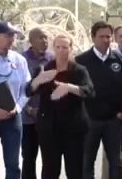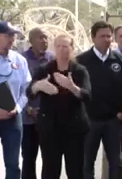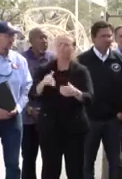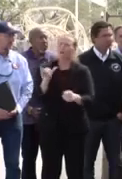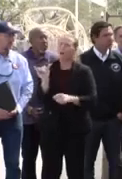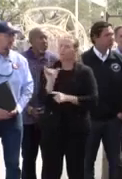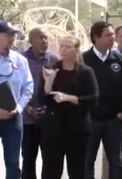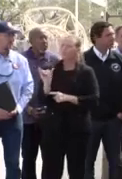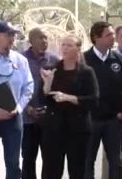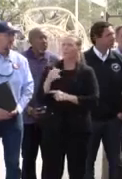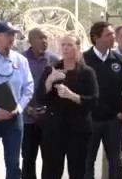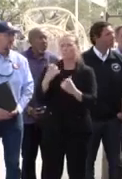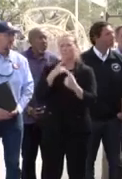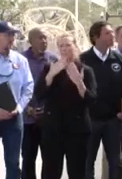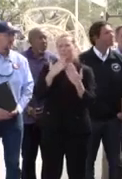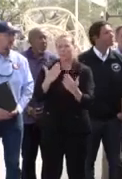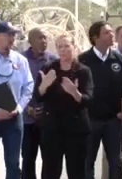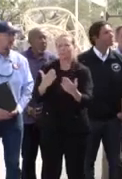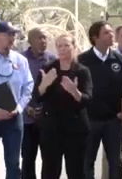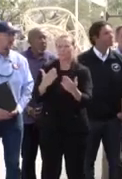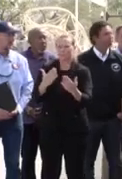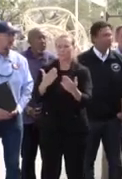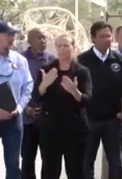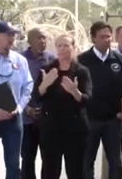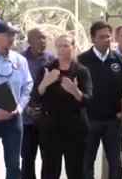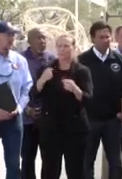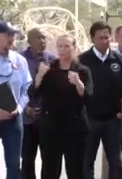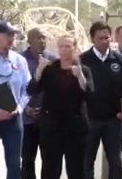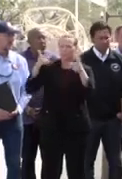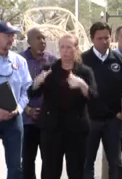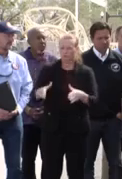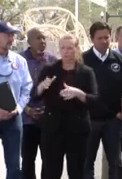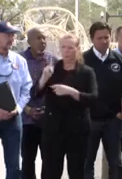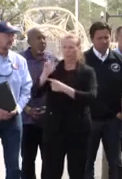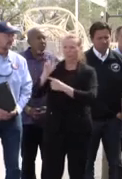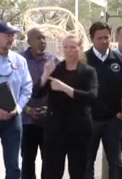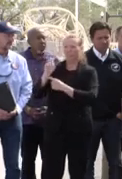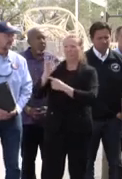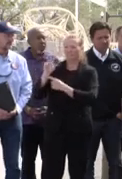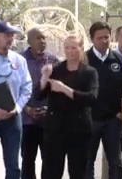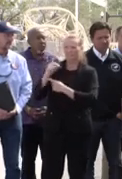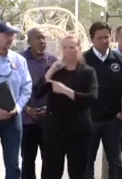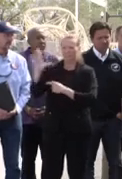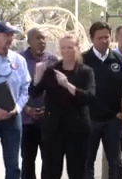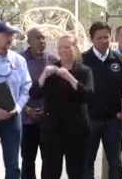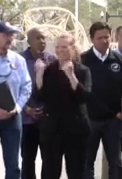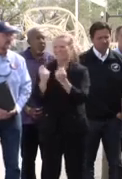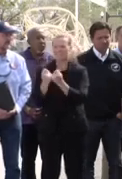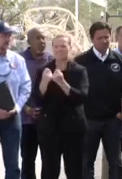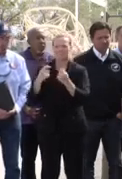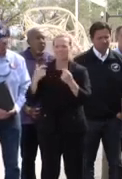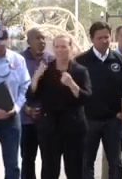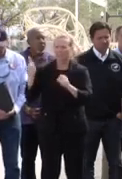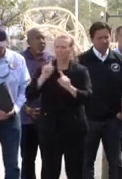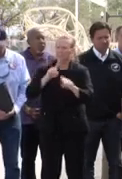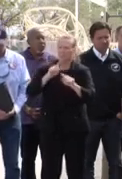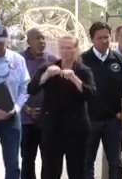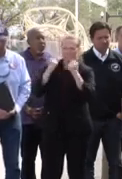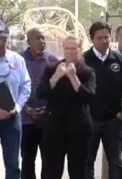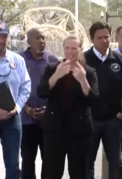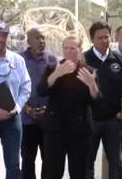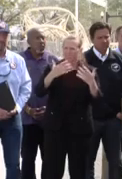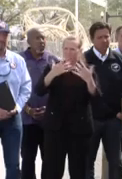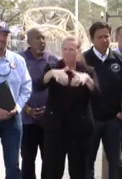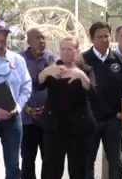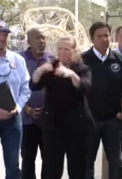I'd also like to thank Director Guthrie and his team, as well as our fellow response teammates for their tireless efforts in